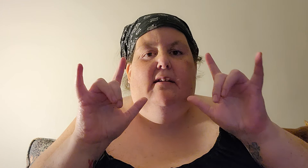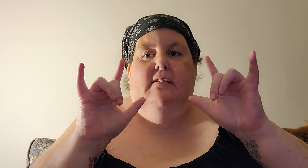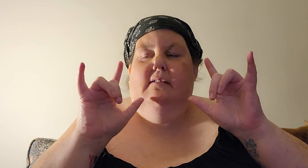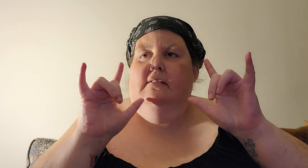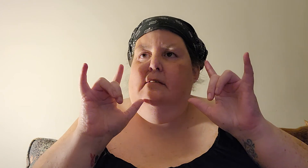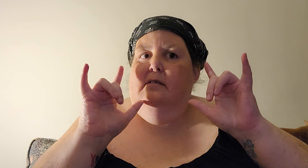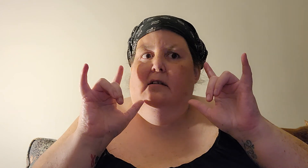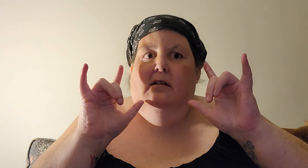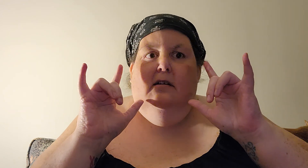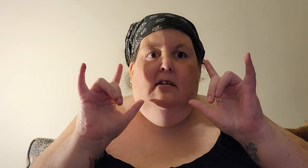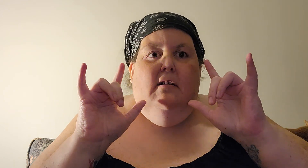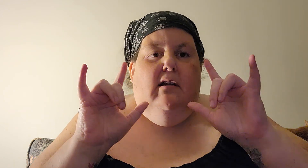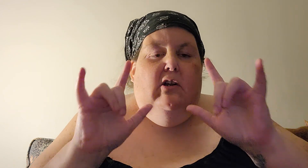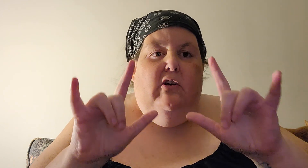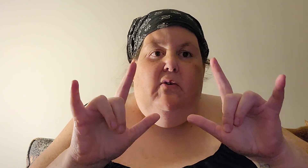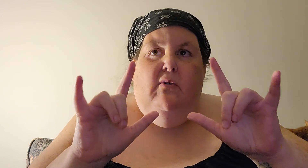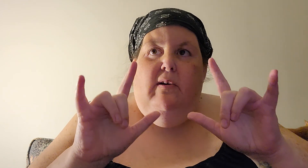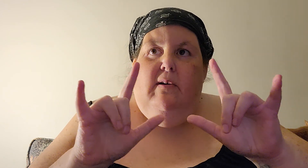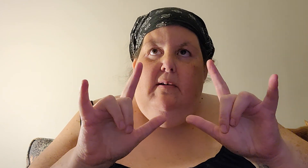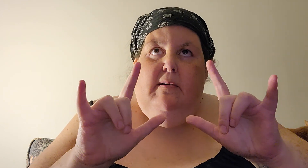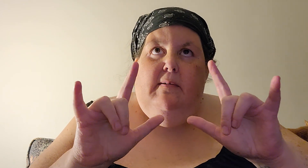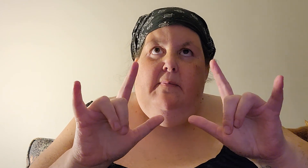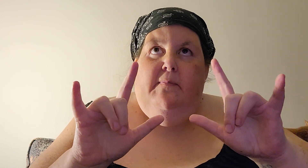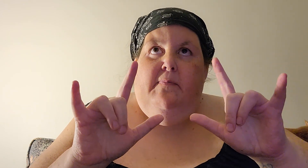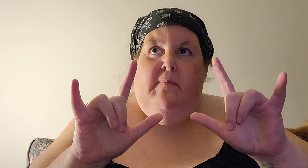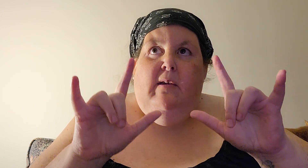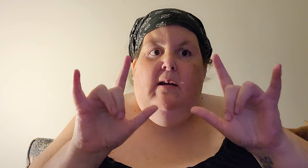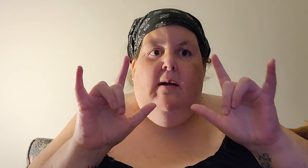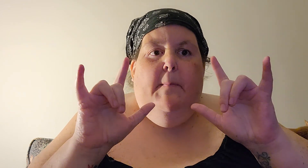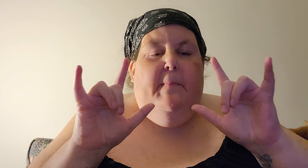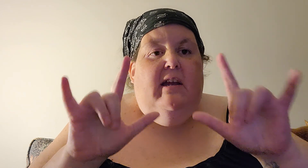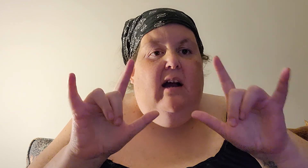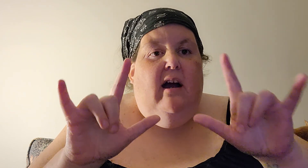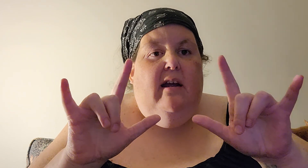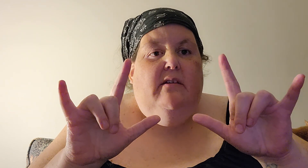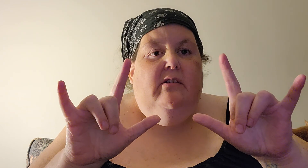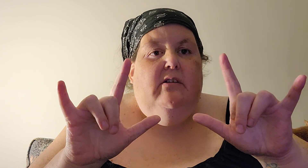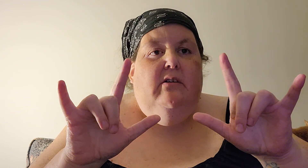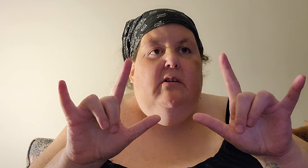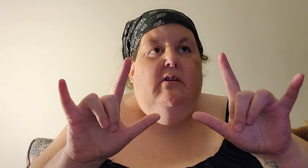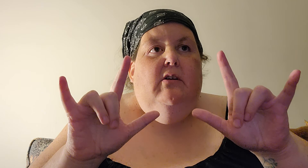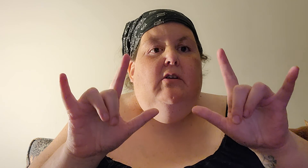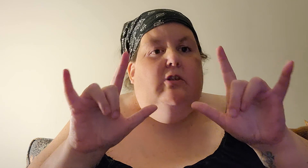And, you know, be